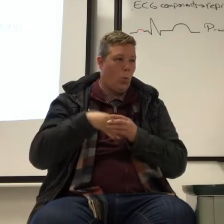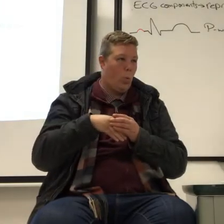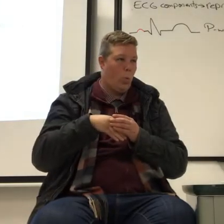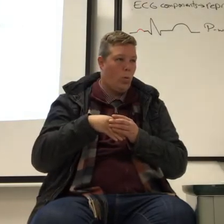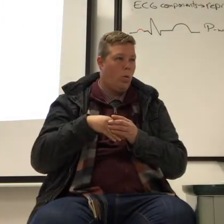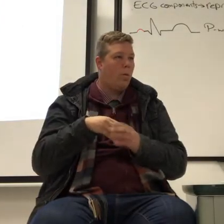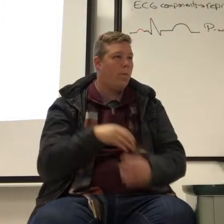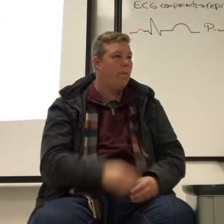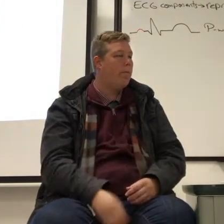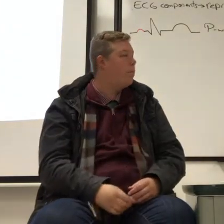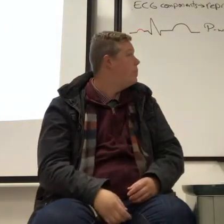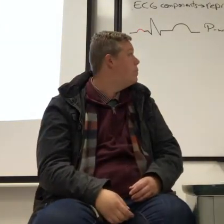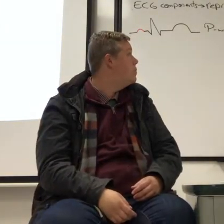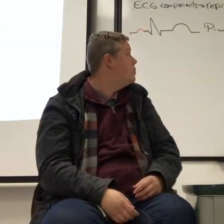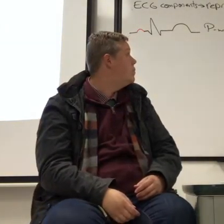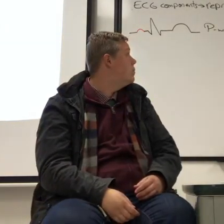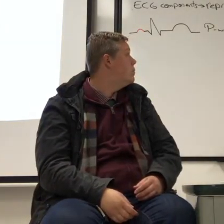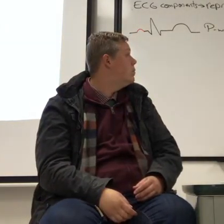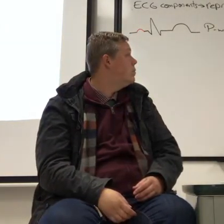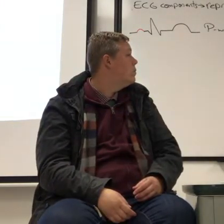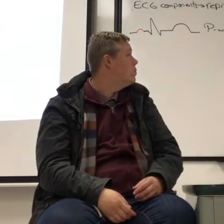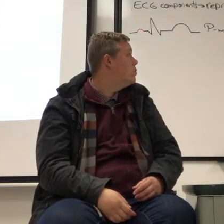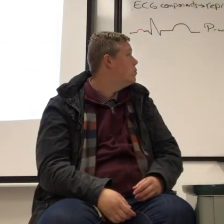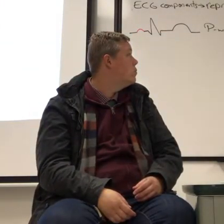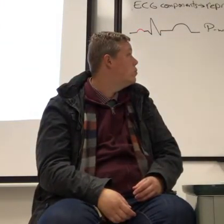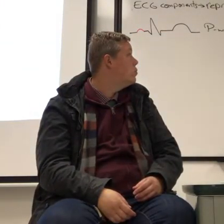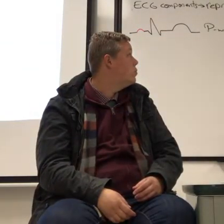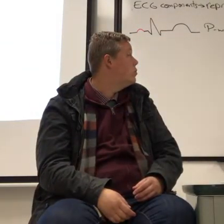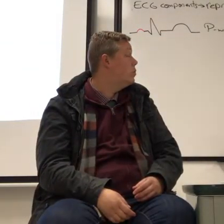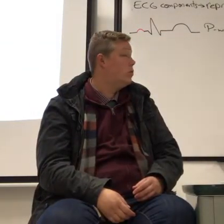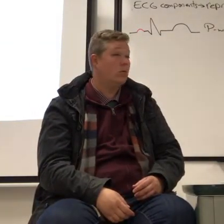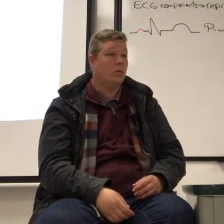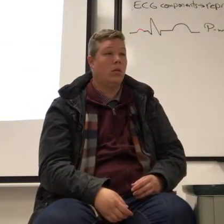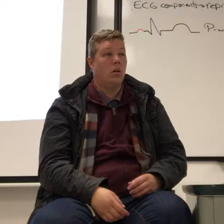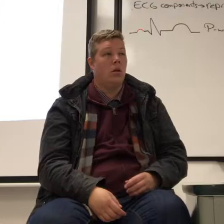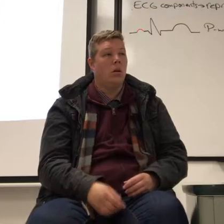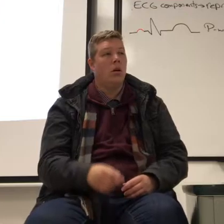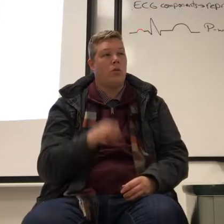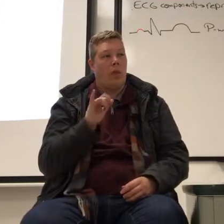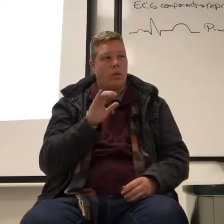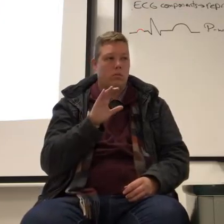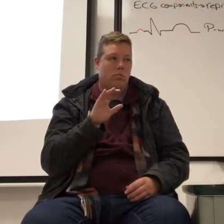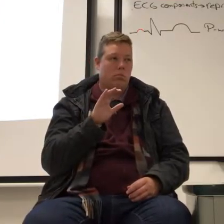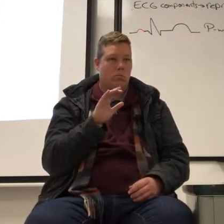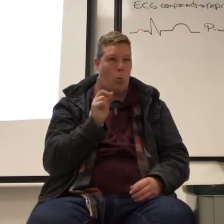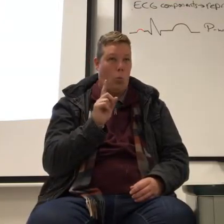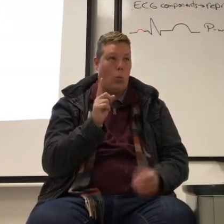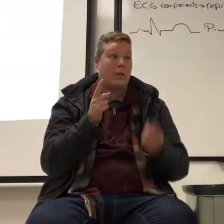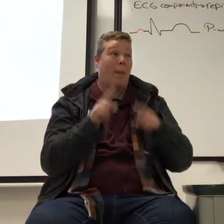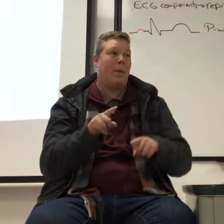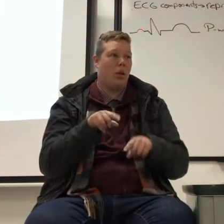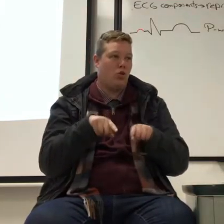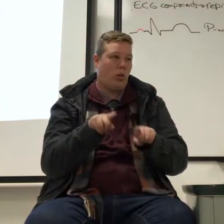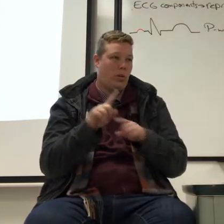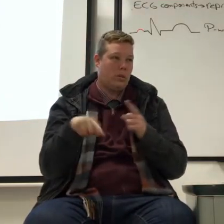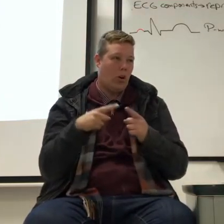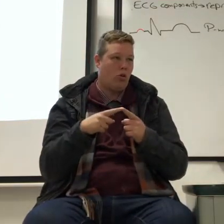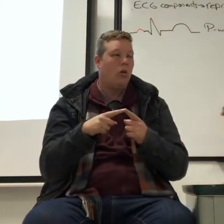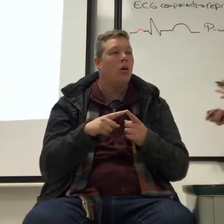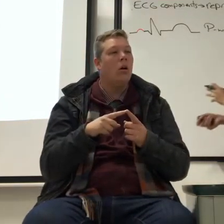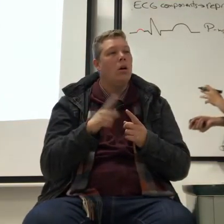End of inflow. That's kind of where we are in the cardiac cycle. They give you the